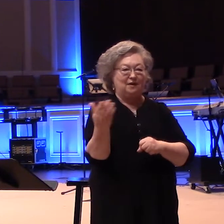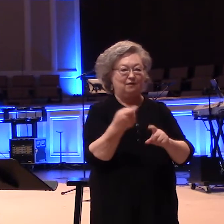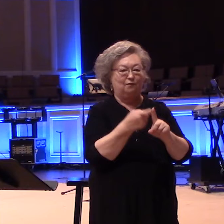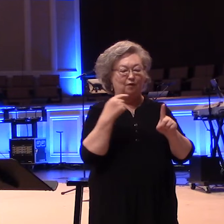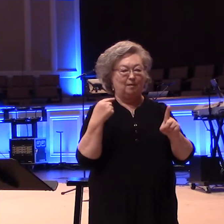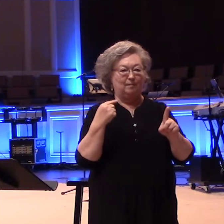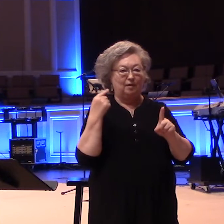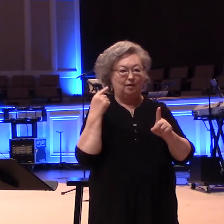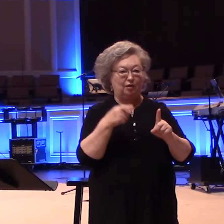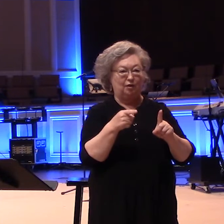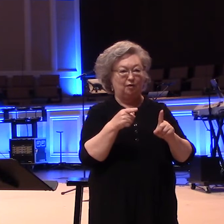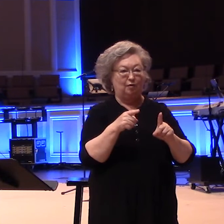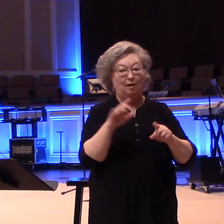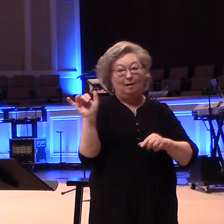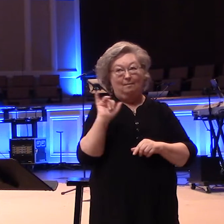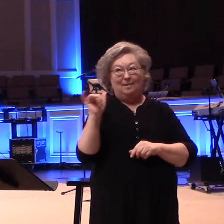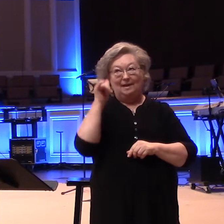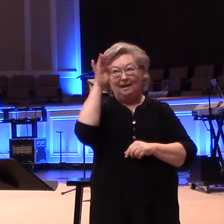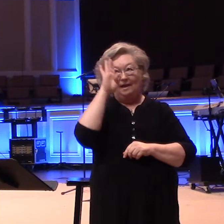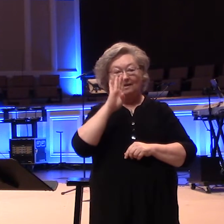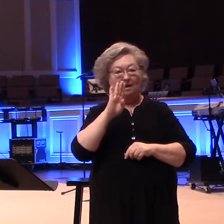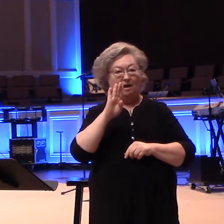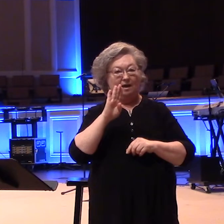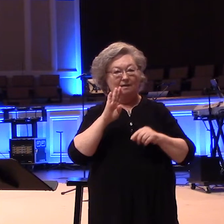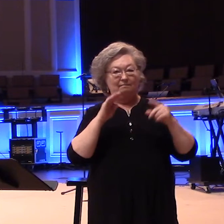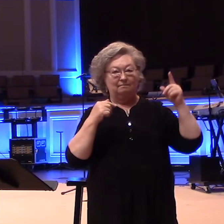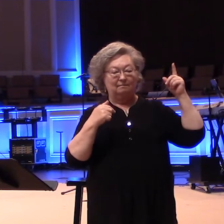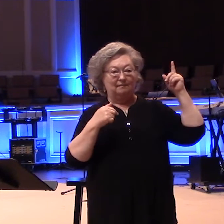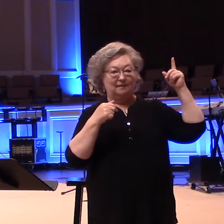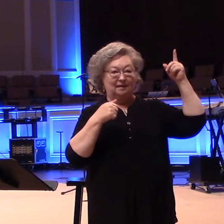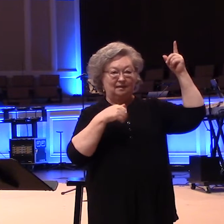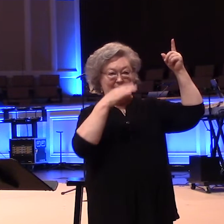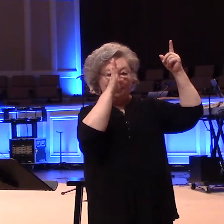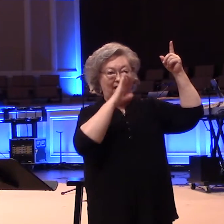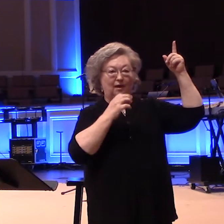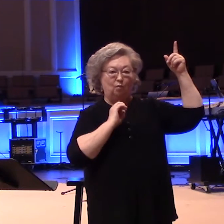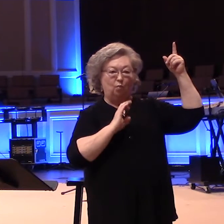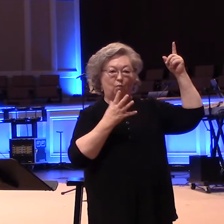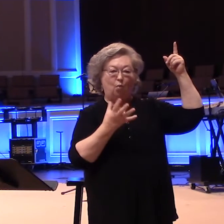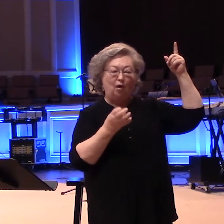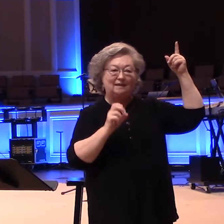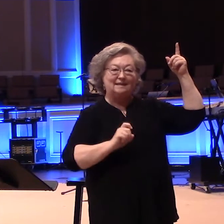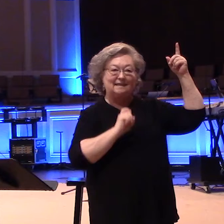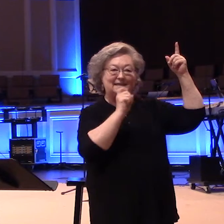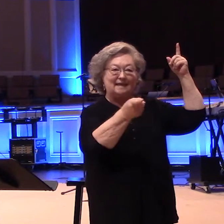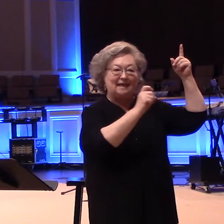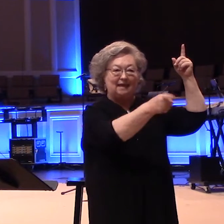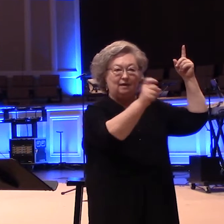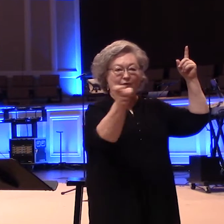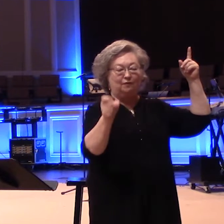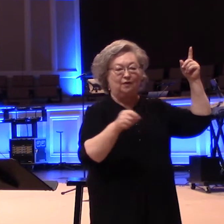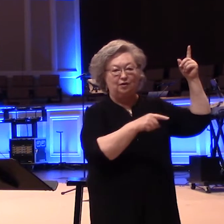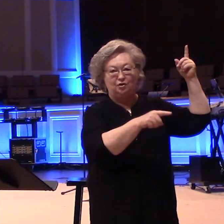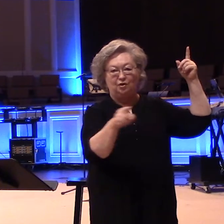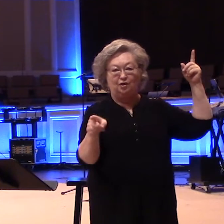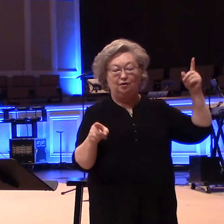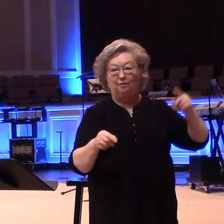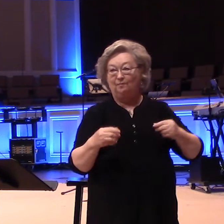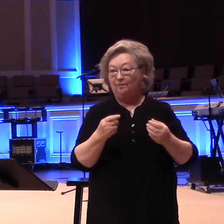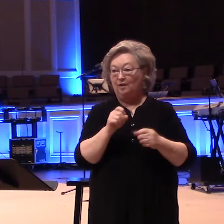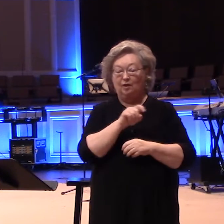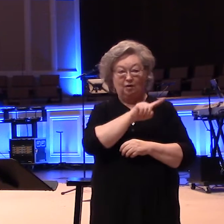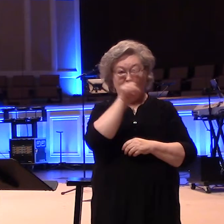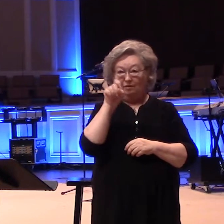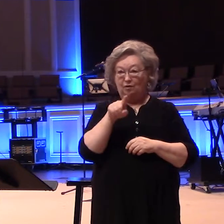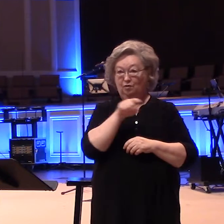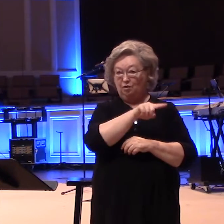you something. Would you like to have what God wants for you? Maybe we ought to get that squared away as well. Would you like to have what God wants